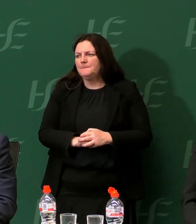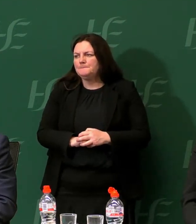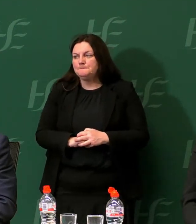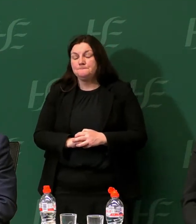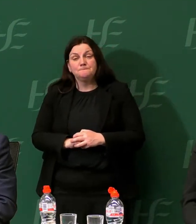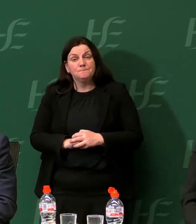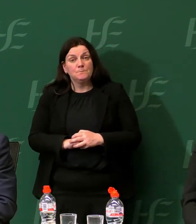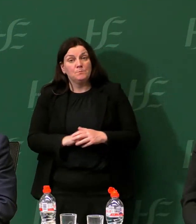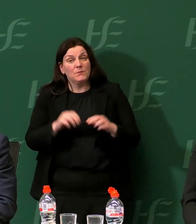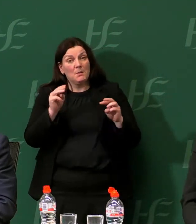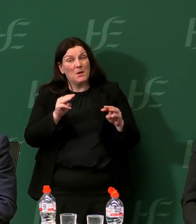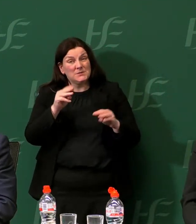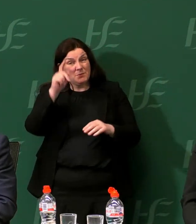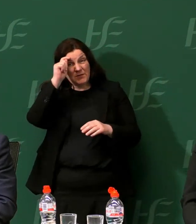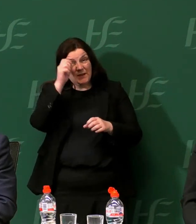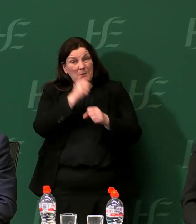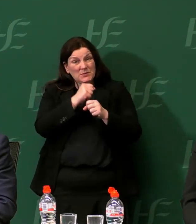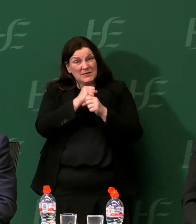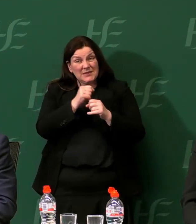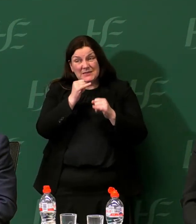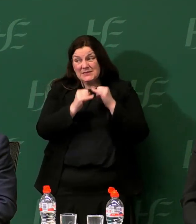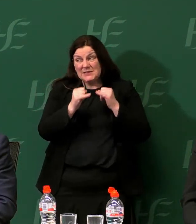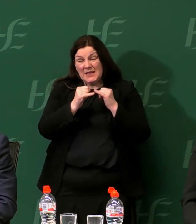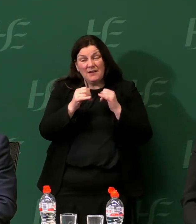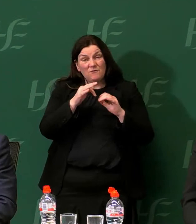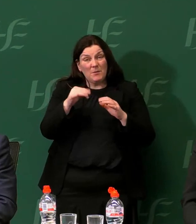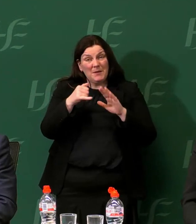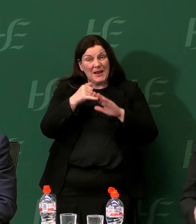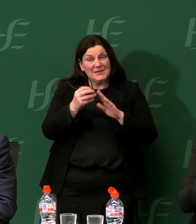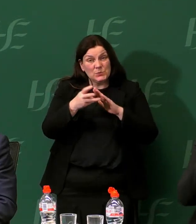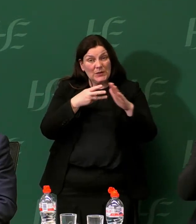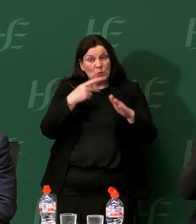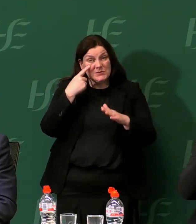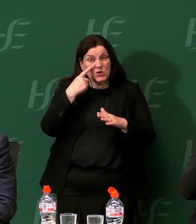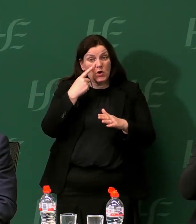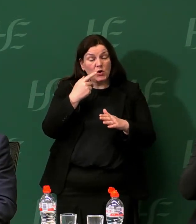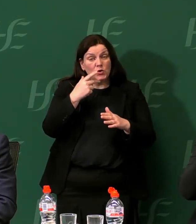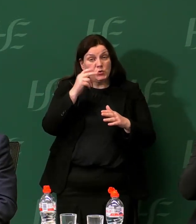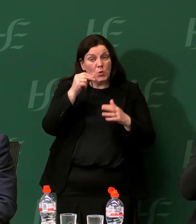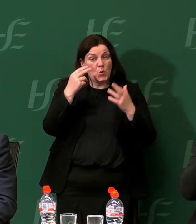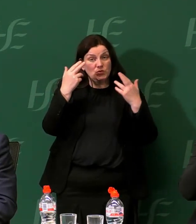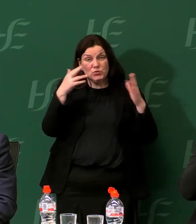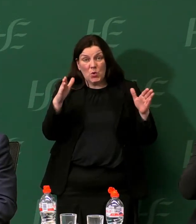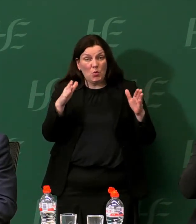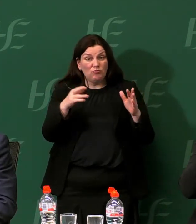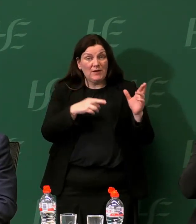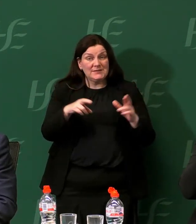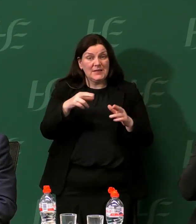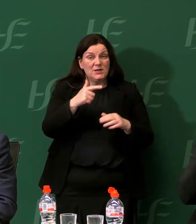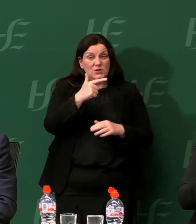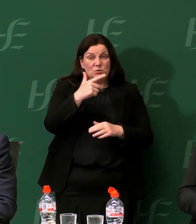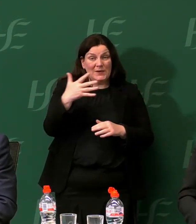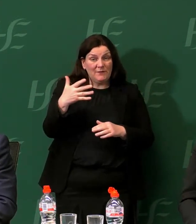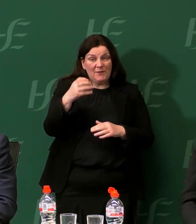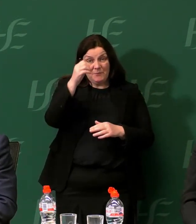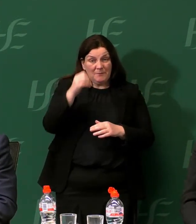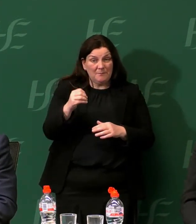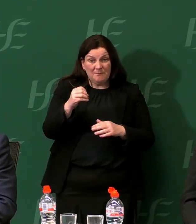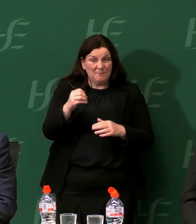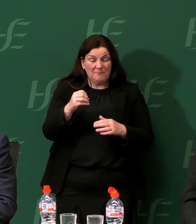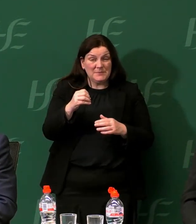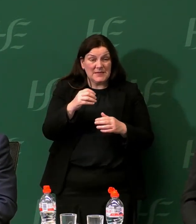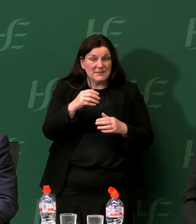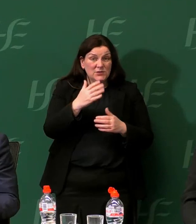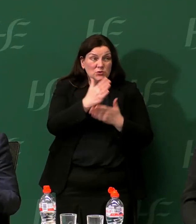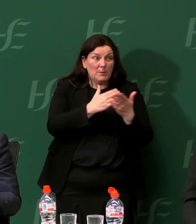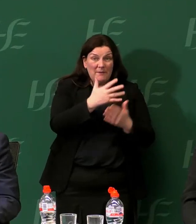possible maybe just to give a bit of detail on that. Last week you'd said that you were seeing no-show rates of between 25 and 50% at certain centres.